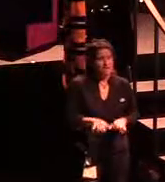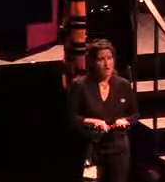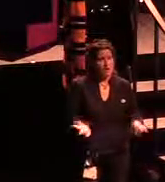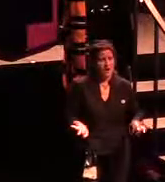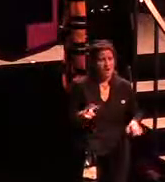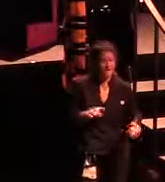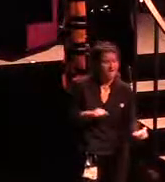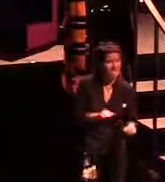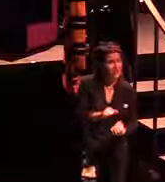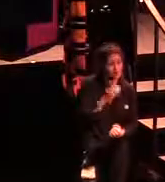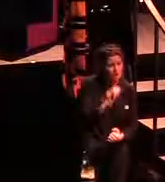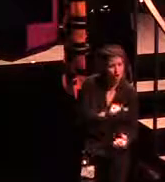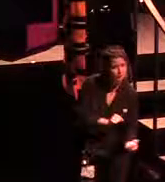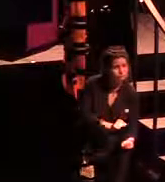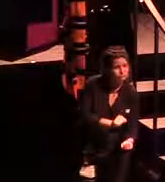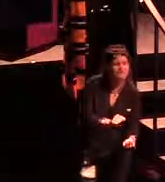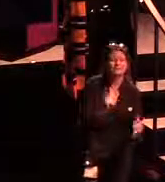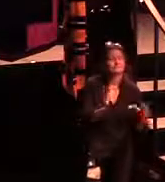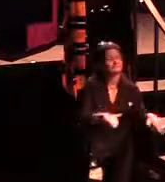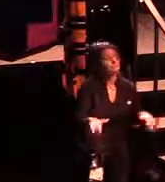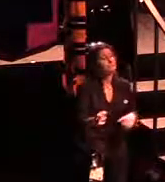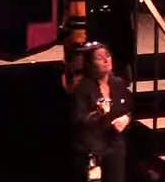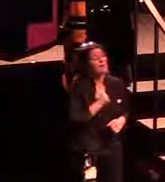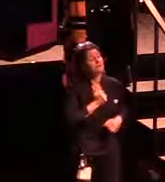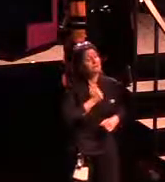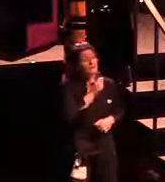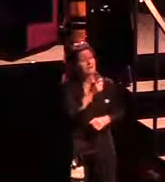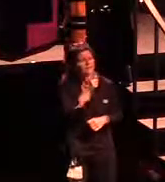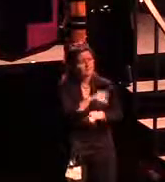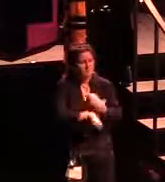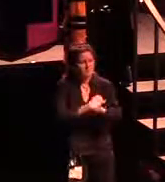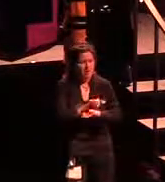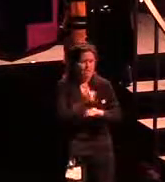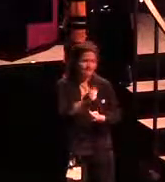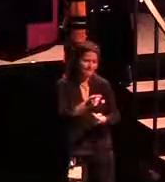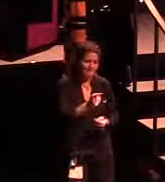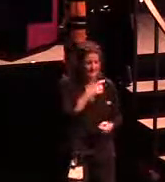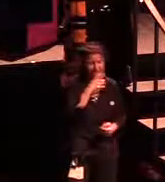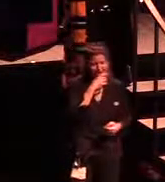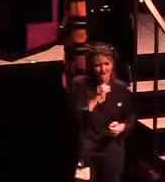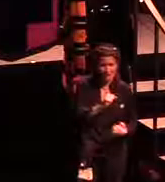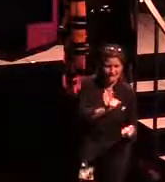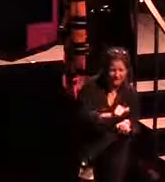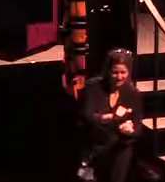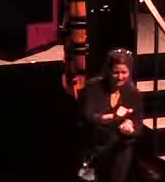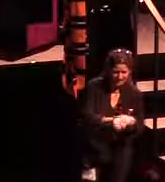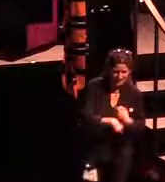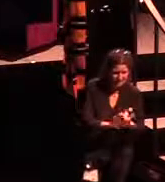goat. Biscuit, tics turn ordinary tasks, like fucking a goat.